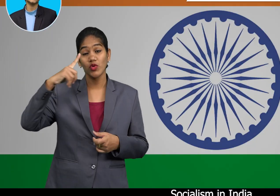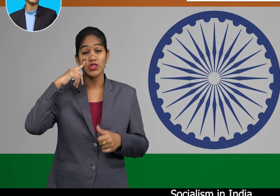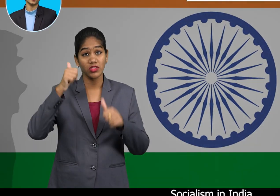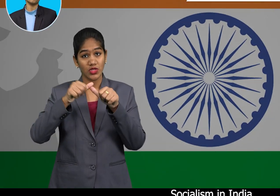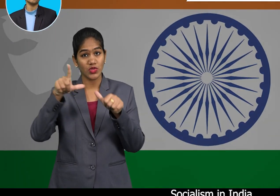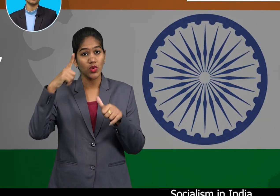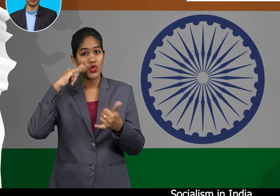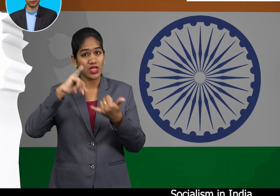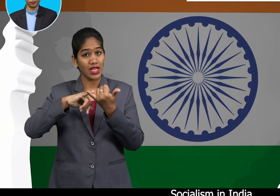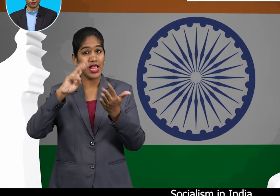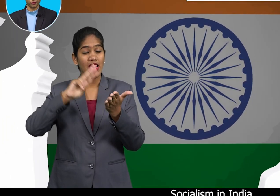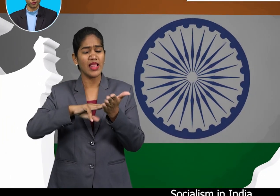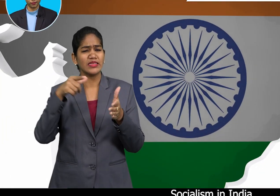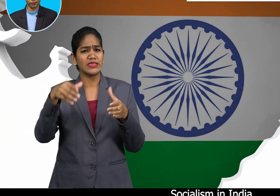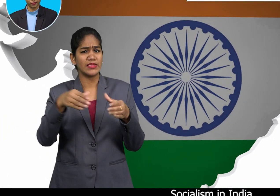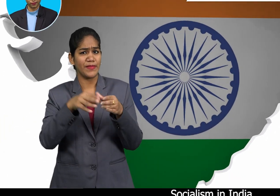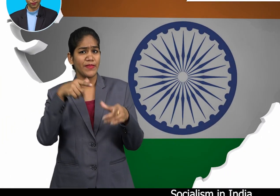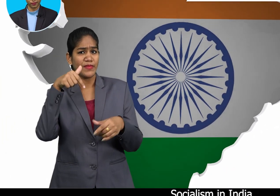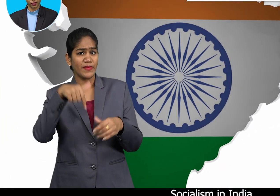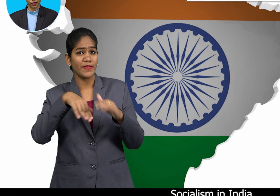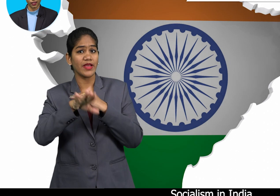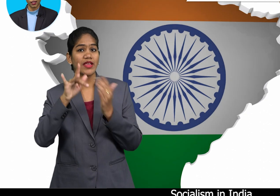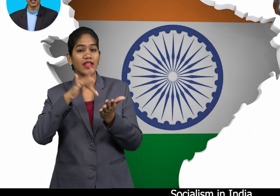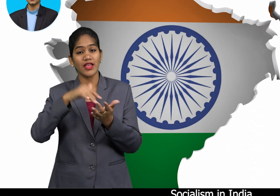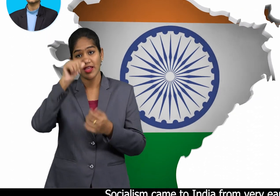socialism in India.